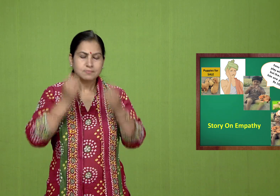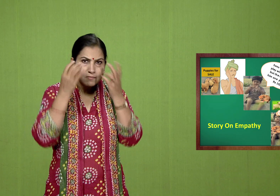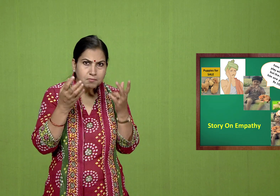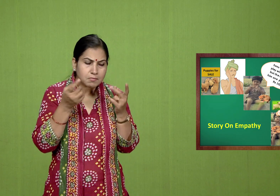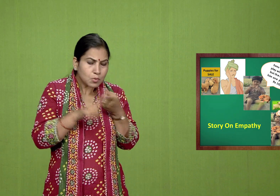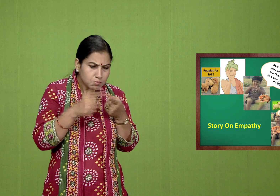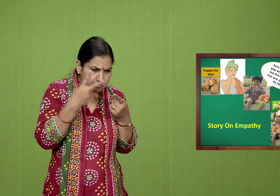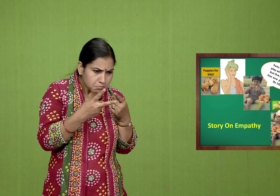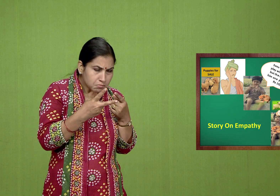Suddenly, he noticed